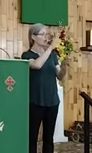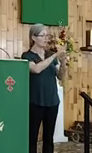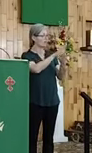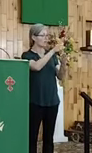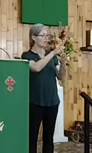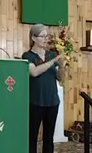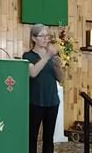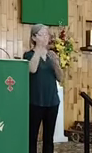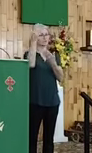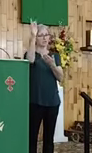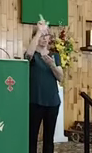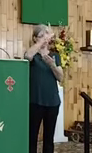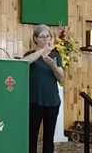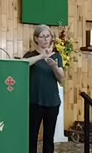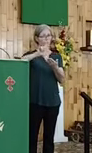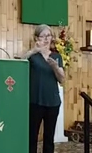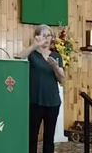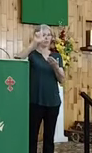soul. Praise the